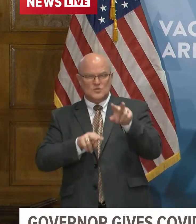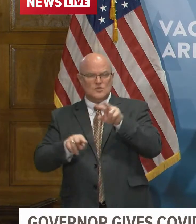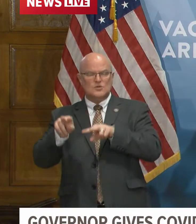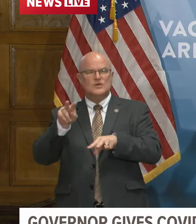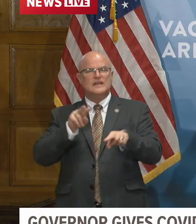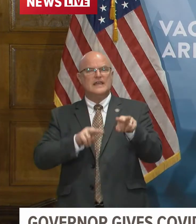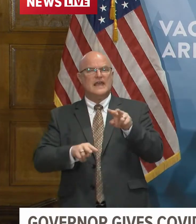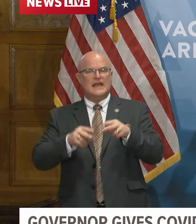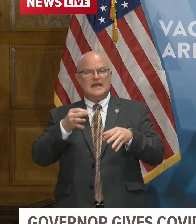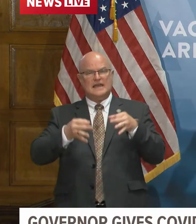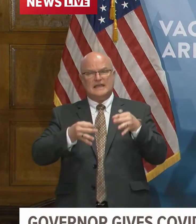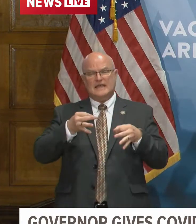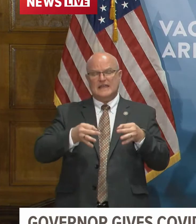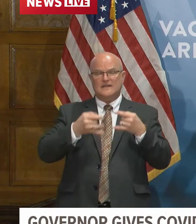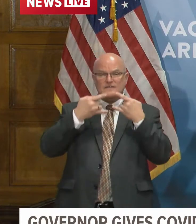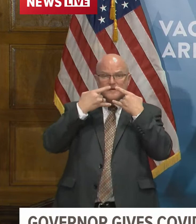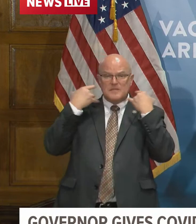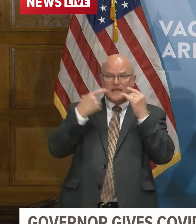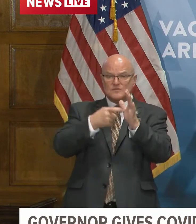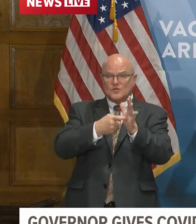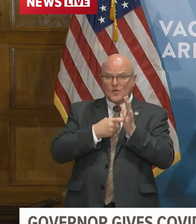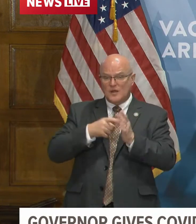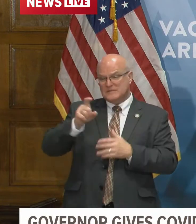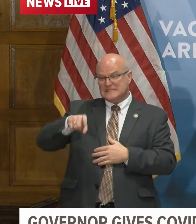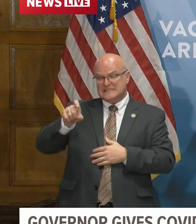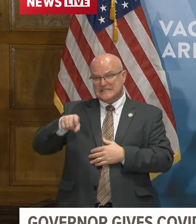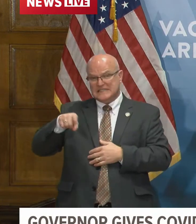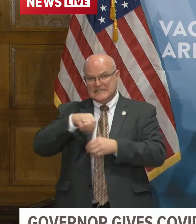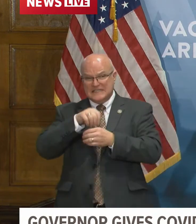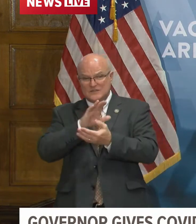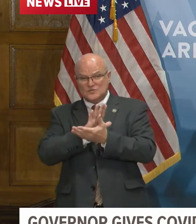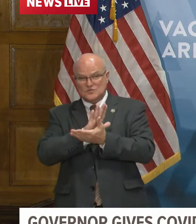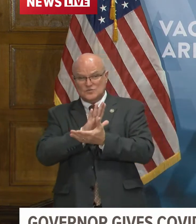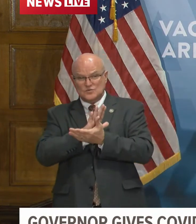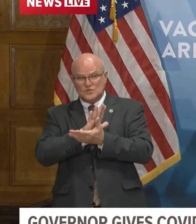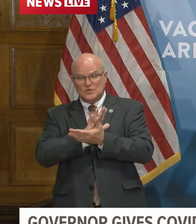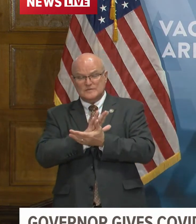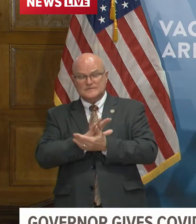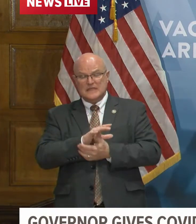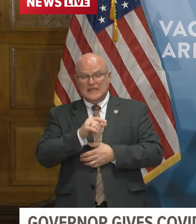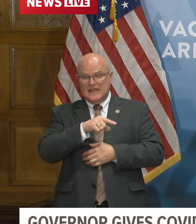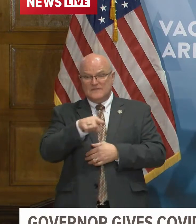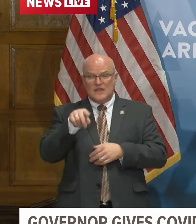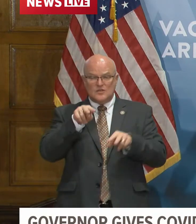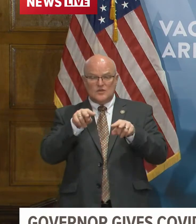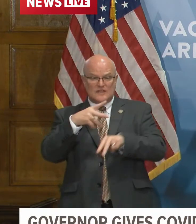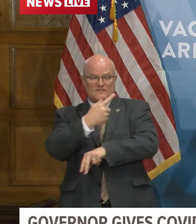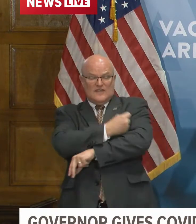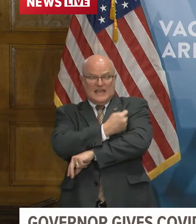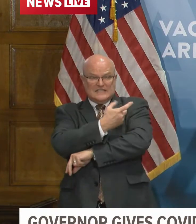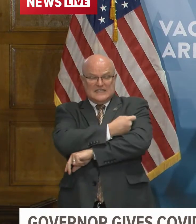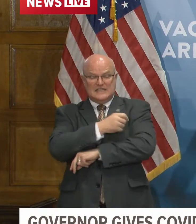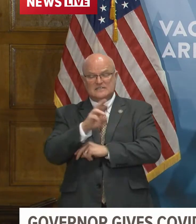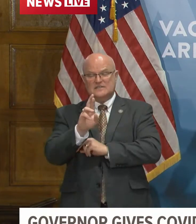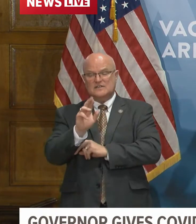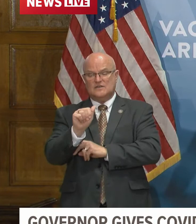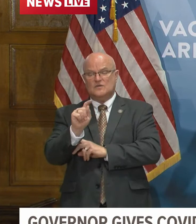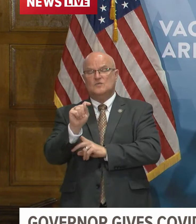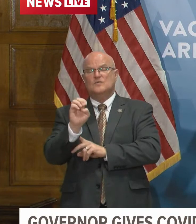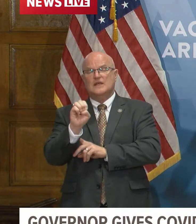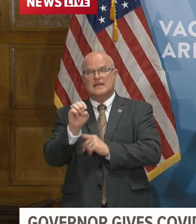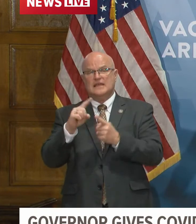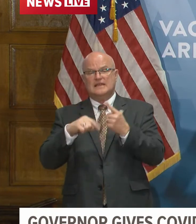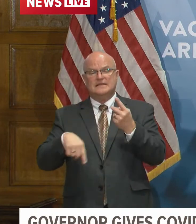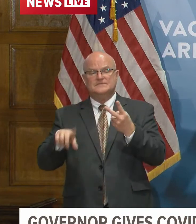look at whether mask requirement is needed in the school. And if they look at their vaccination rate, if they look